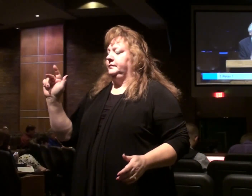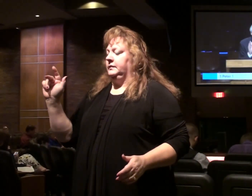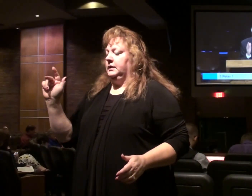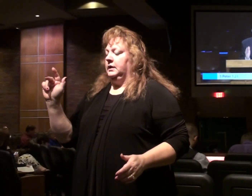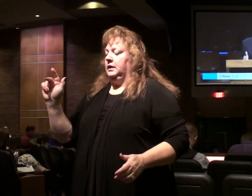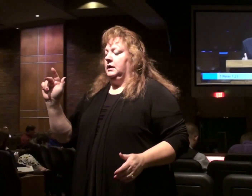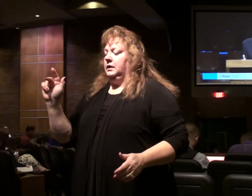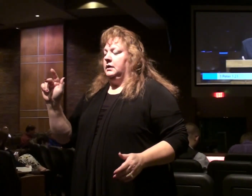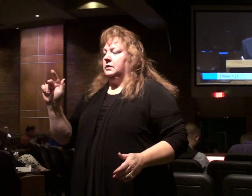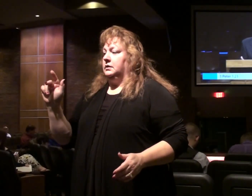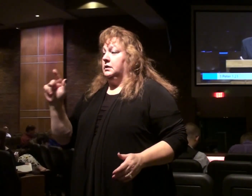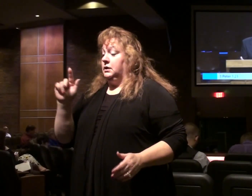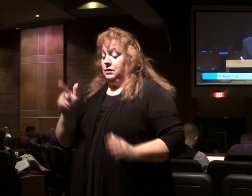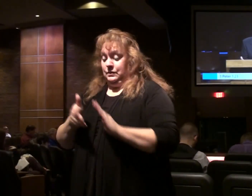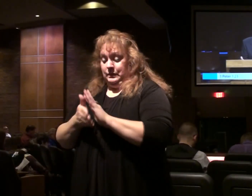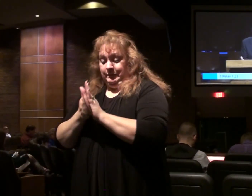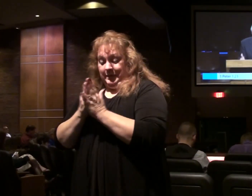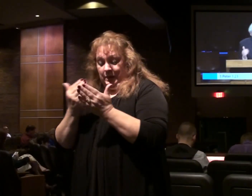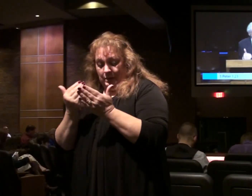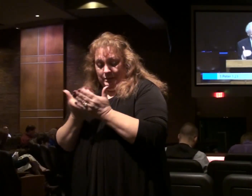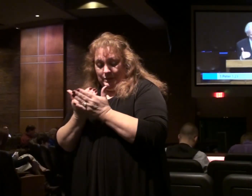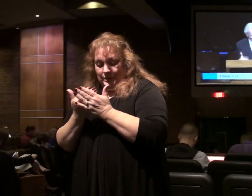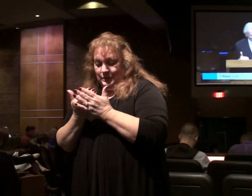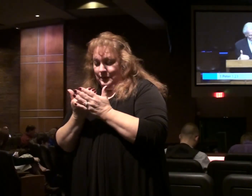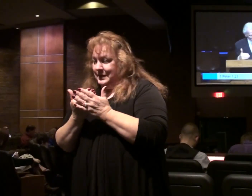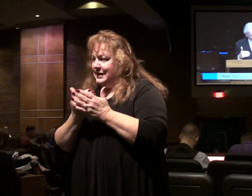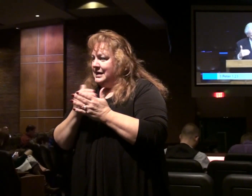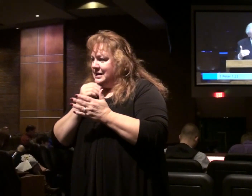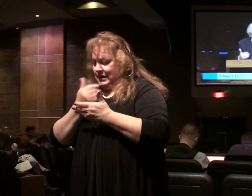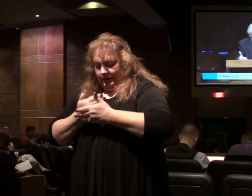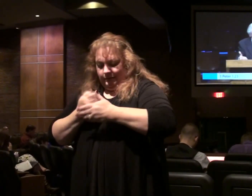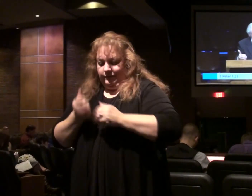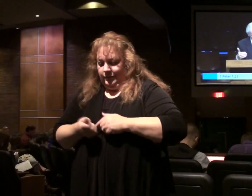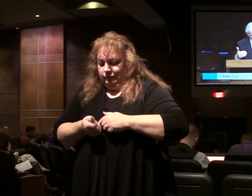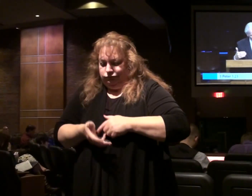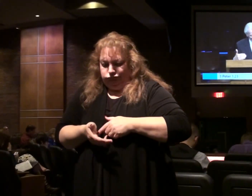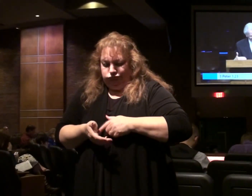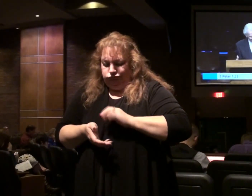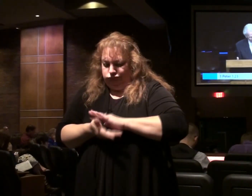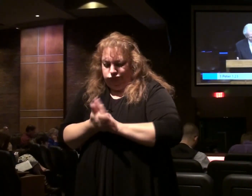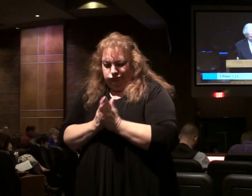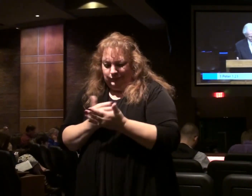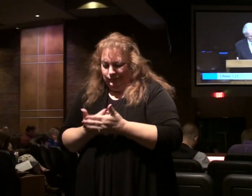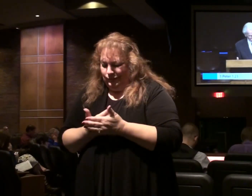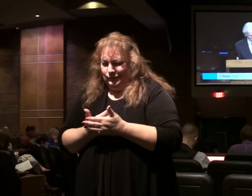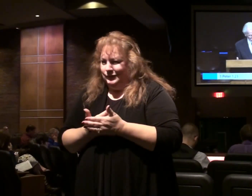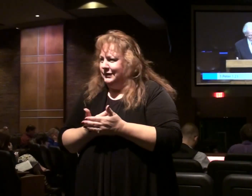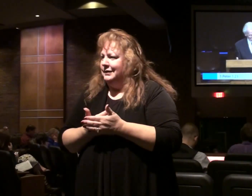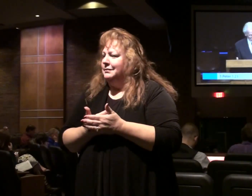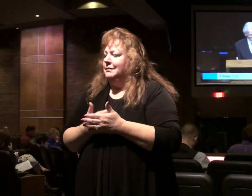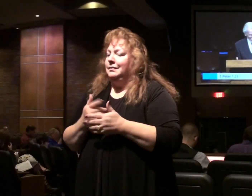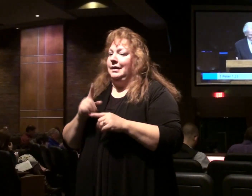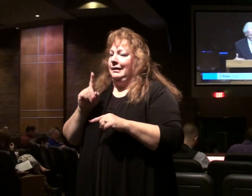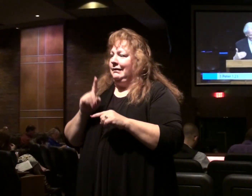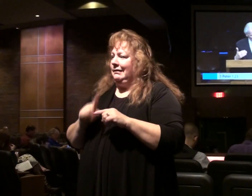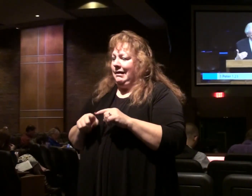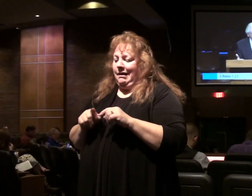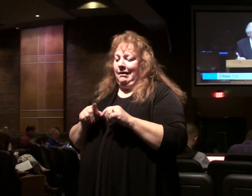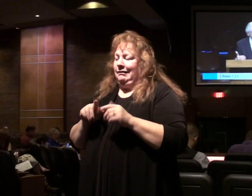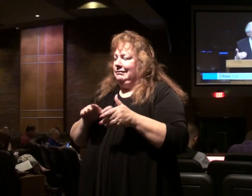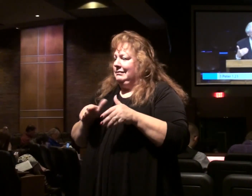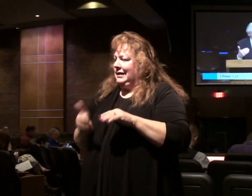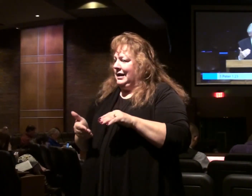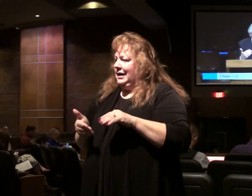You have been born again, not of seed which is perishable, but imperishable, through